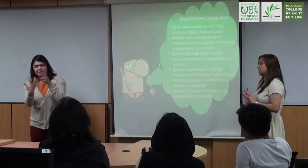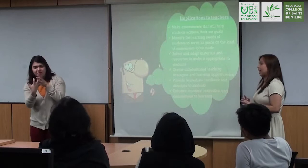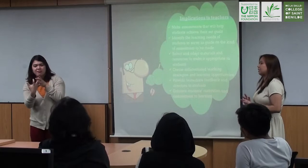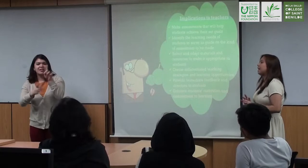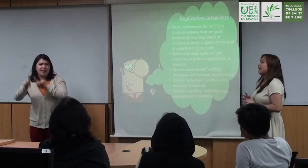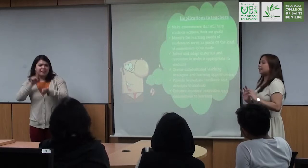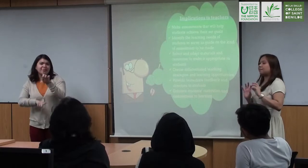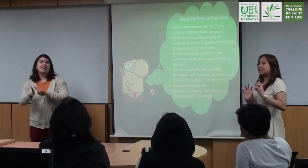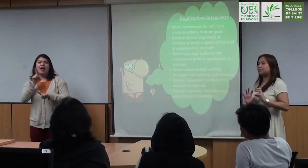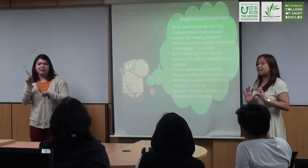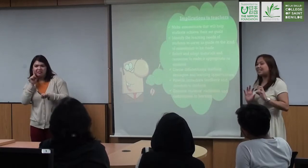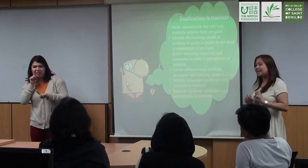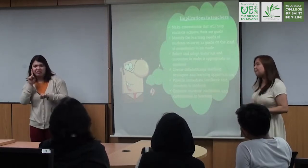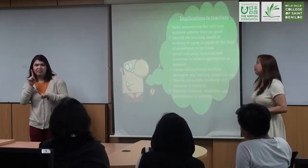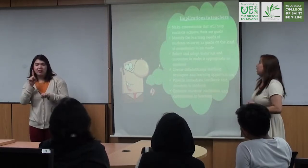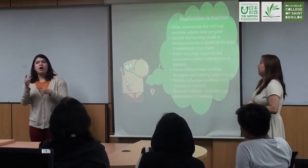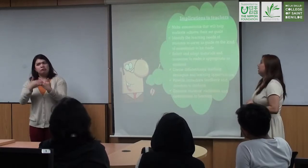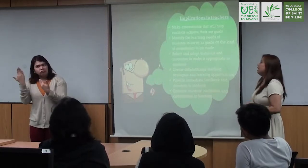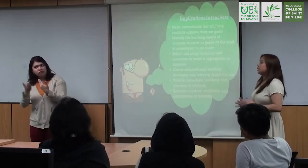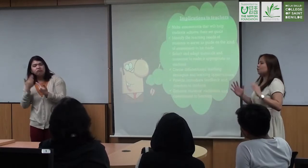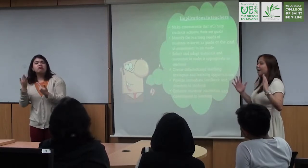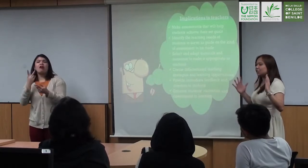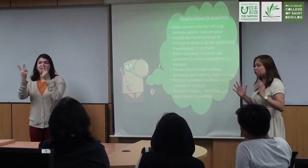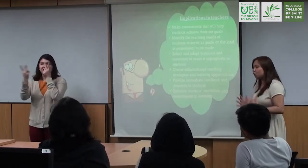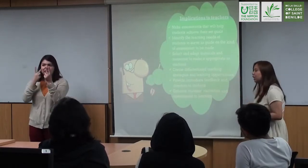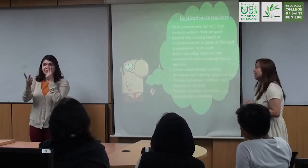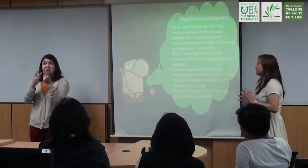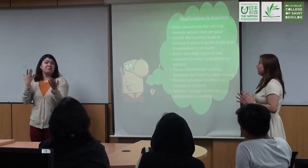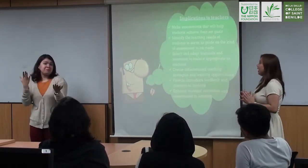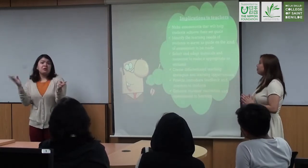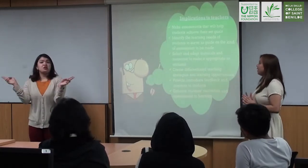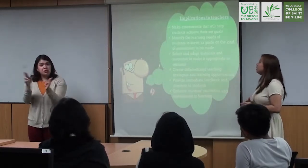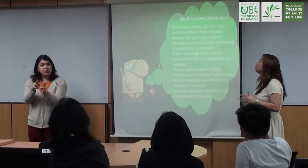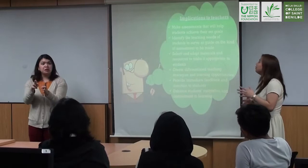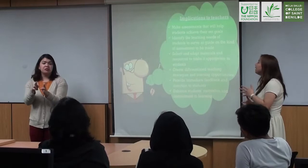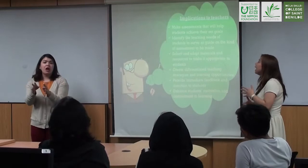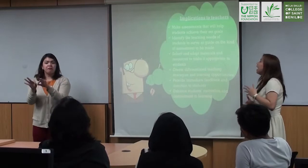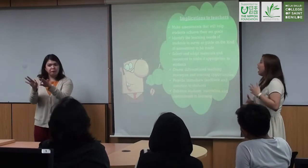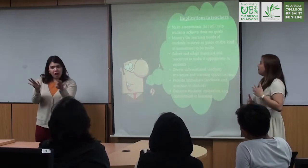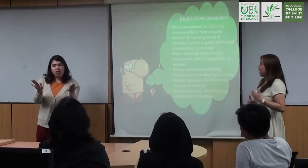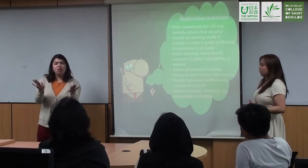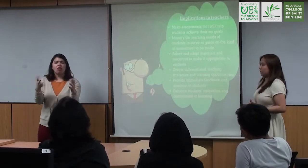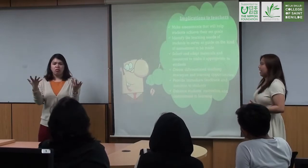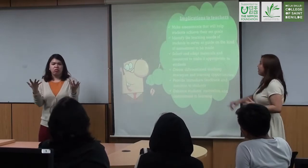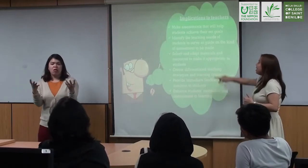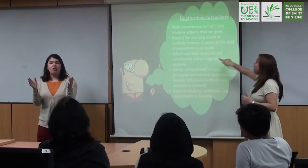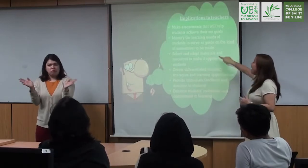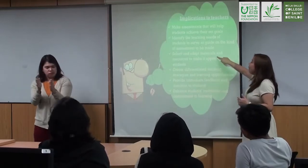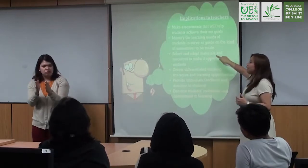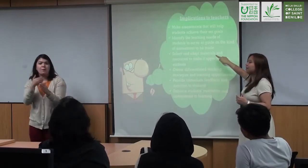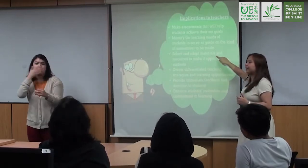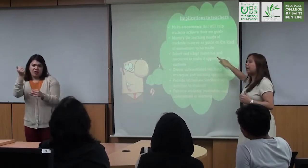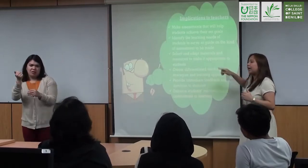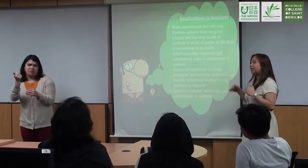easy to understand. It must be simple. So as short as it can be, it would be better. And